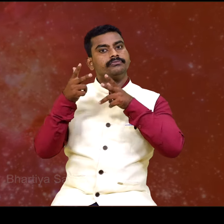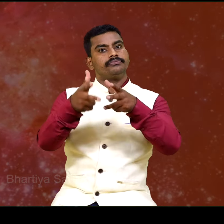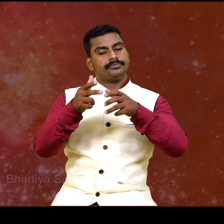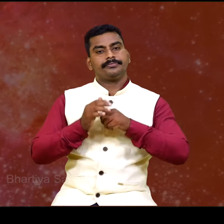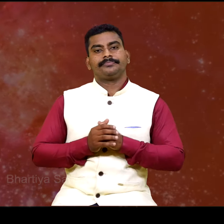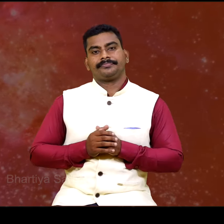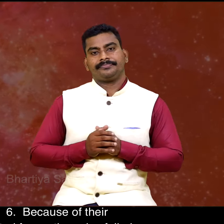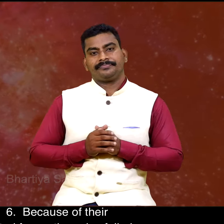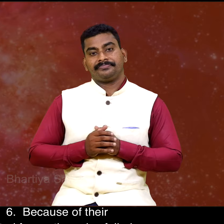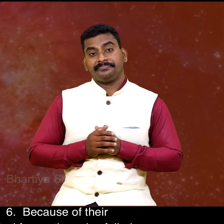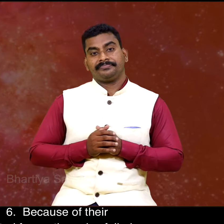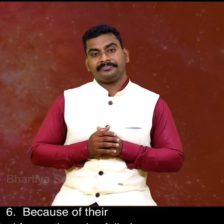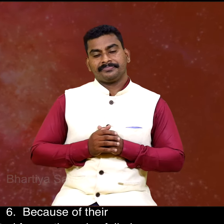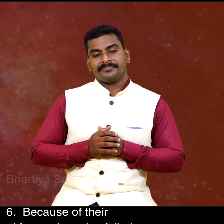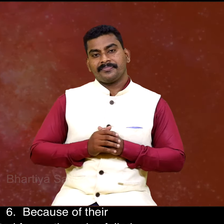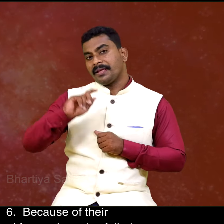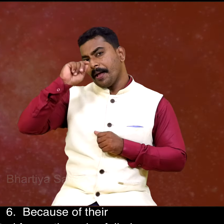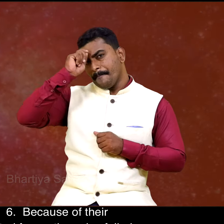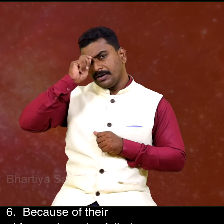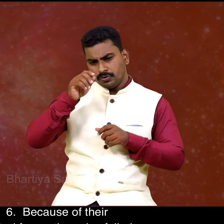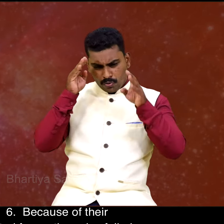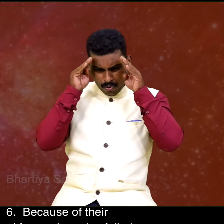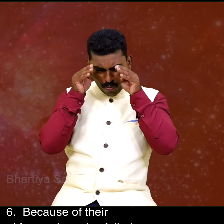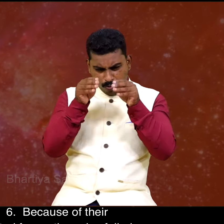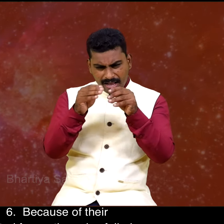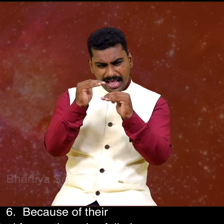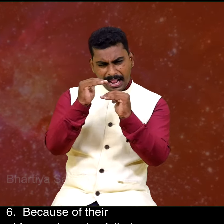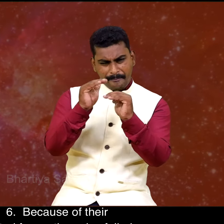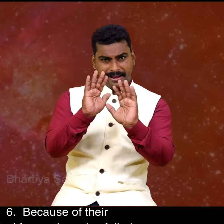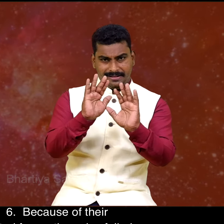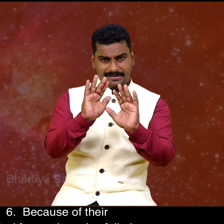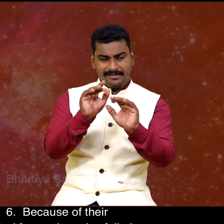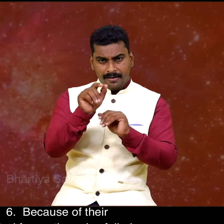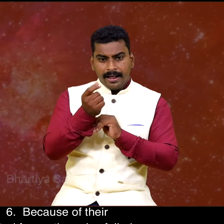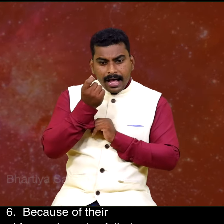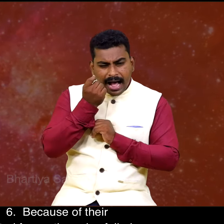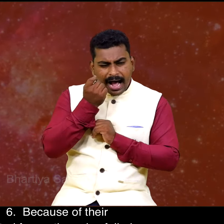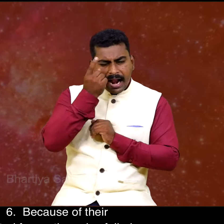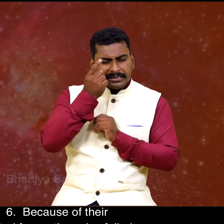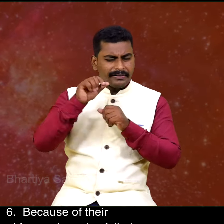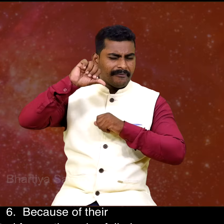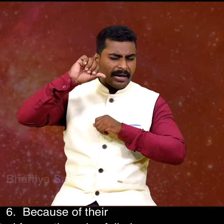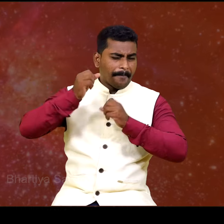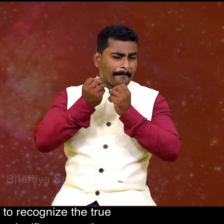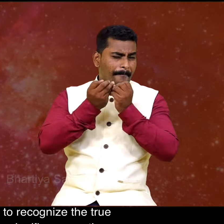Because of their limited focus, they also failed to recognize the